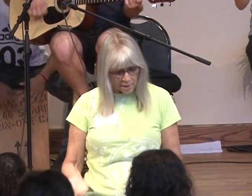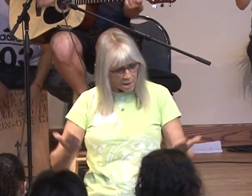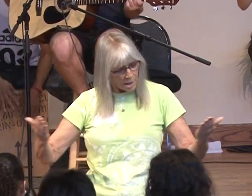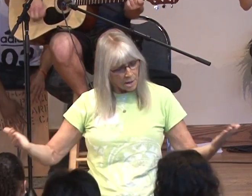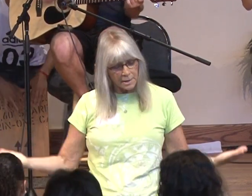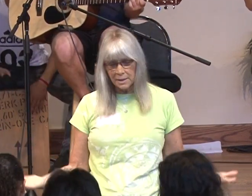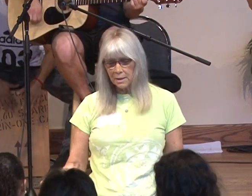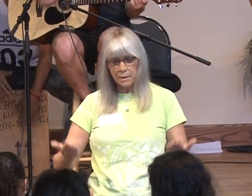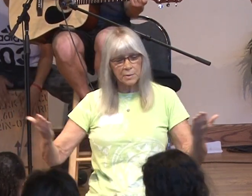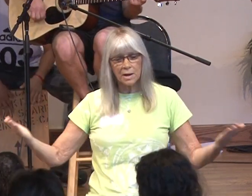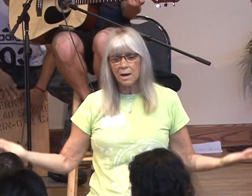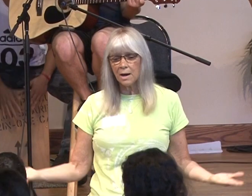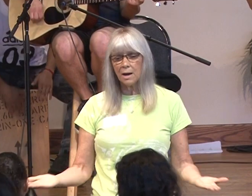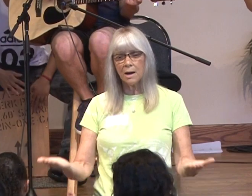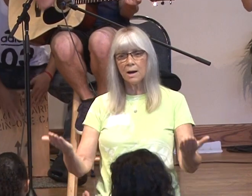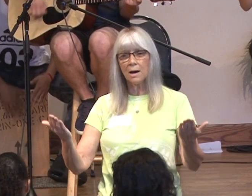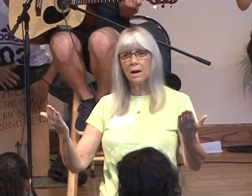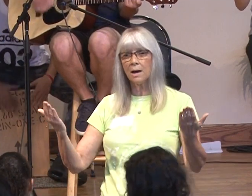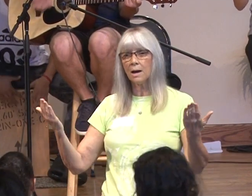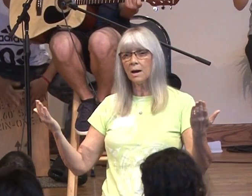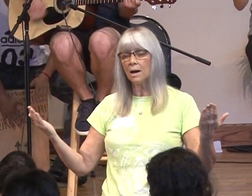Here we are, here we